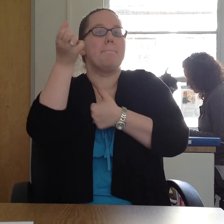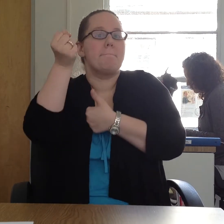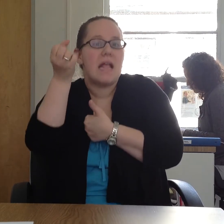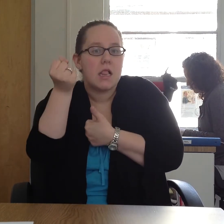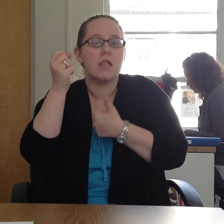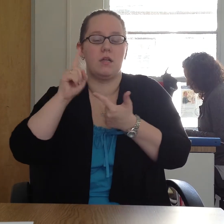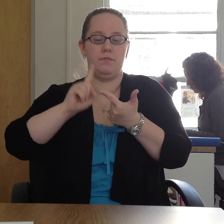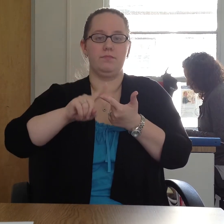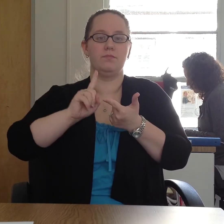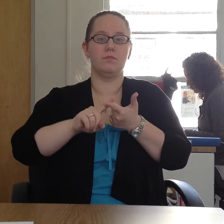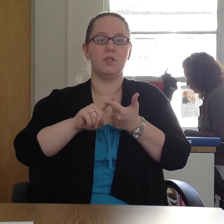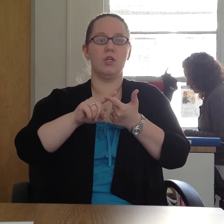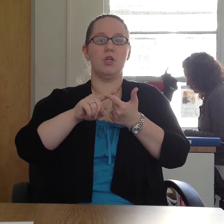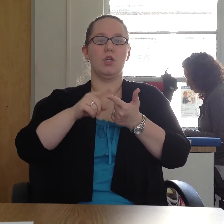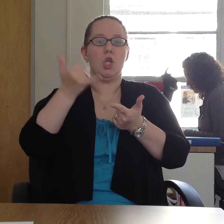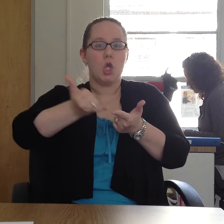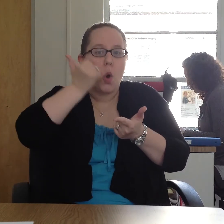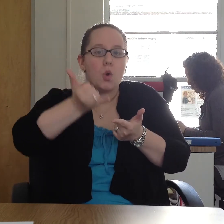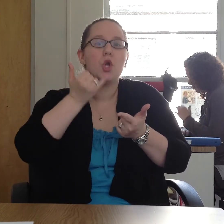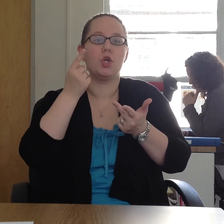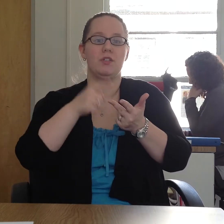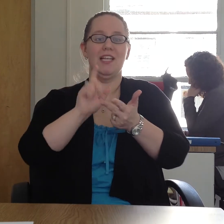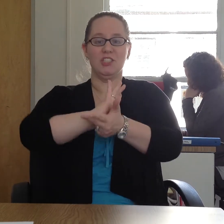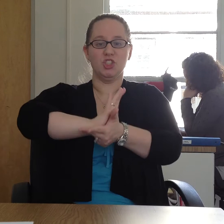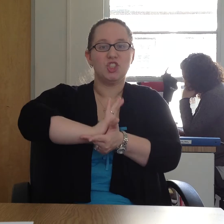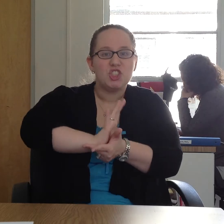yogurt, cheese, and sauerkraut.